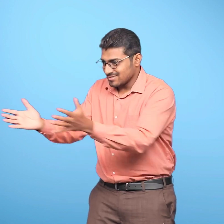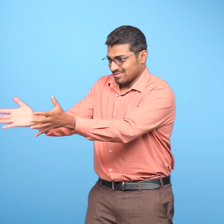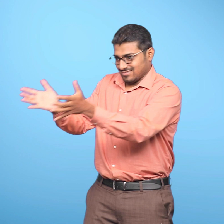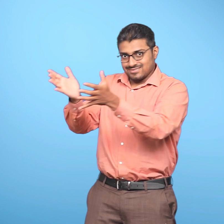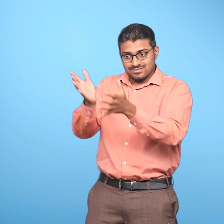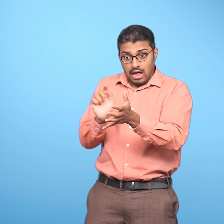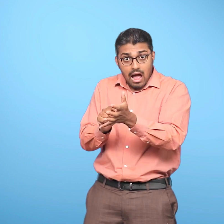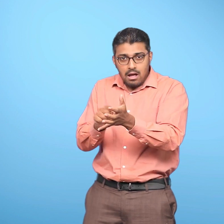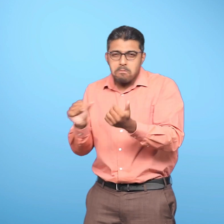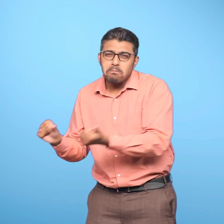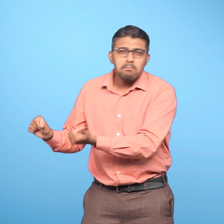Now, can this change be reversed?